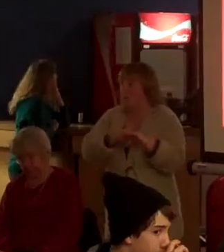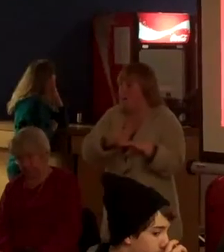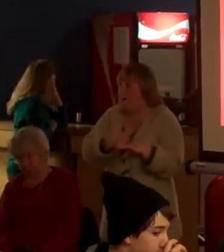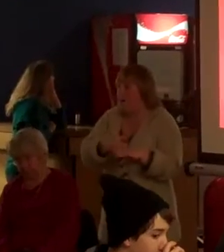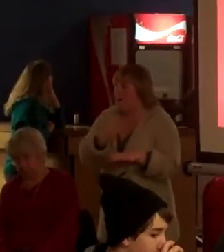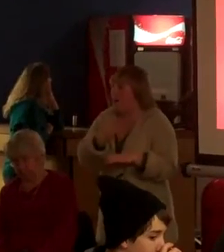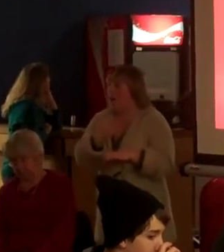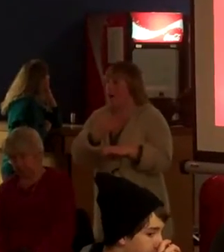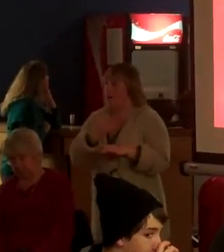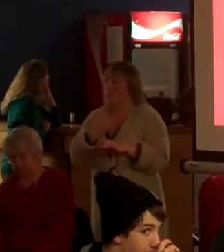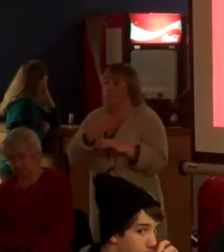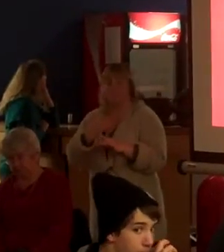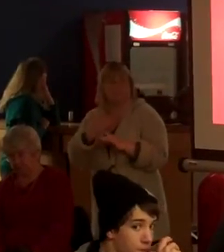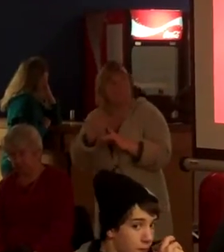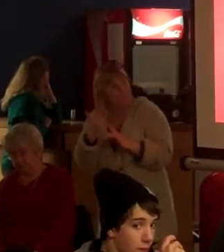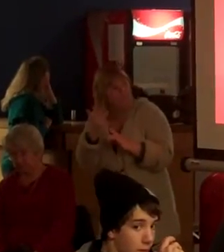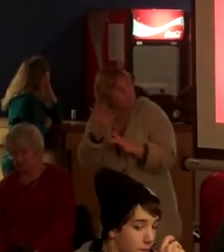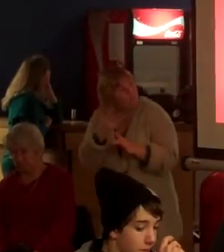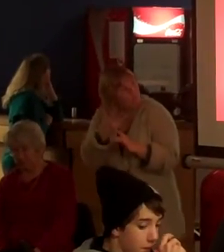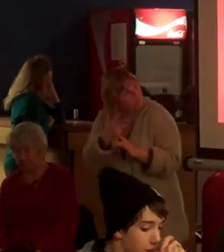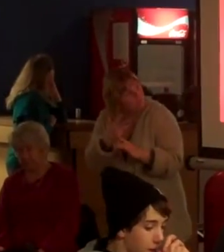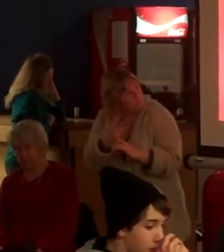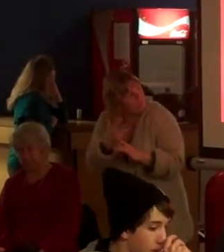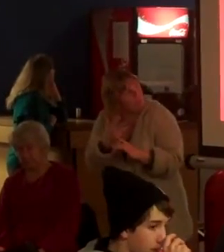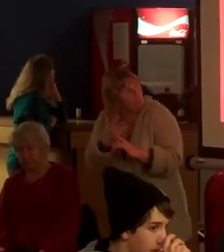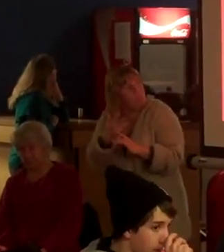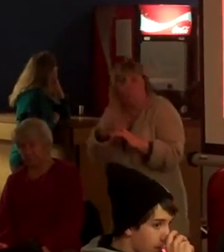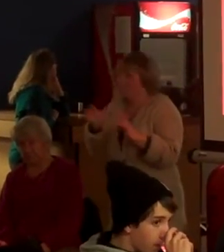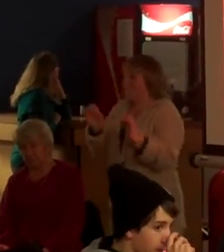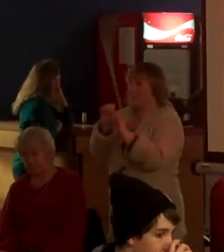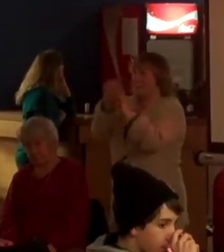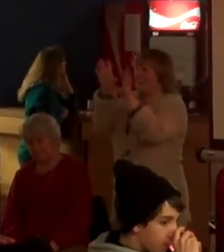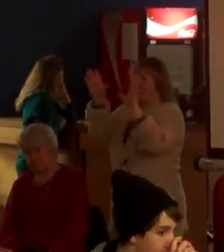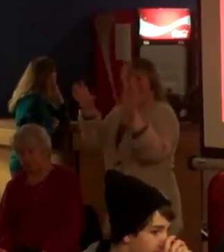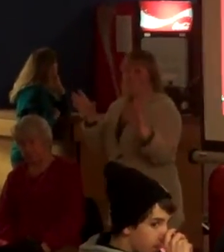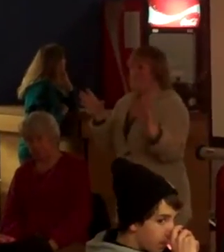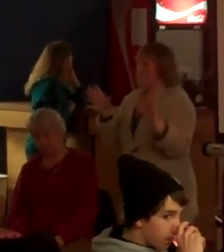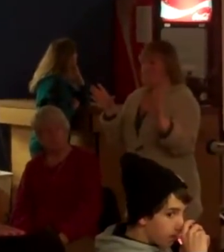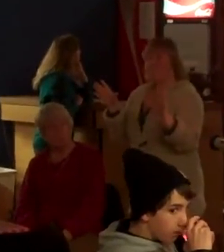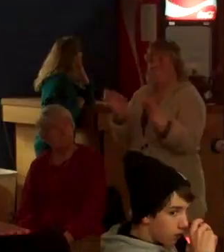nearly 90% is unhygienic, is not safe to drink.